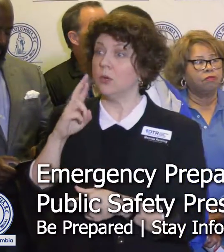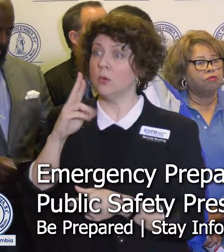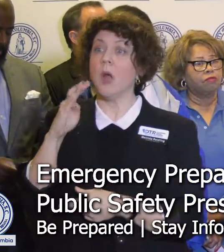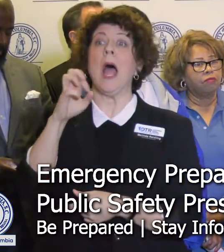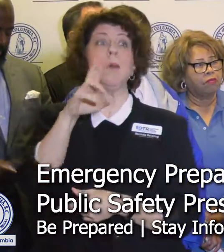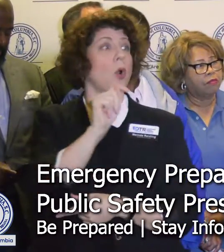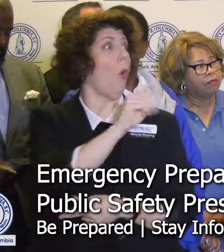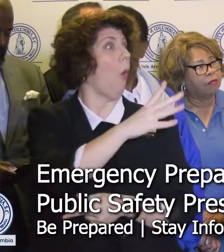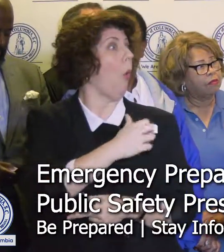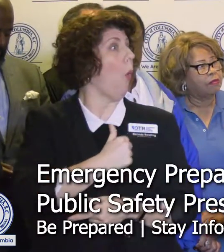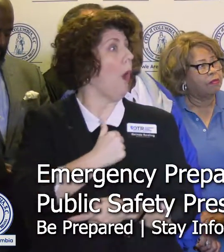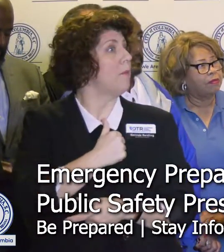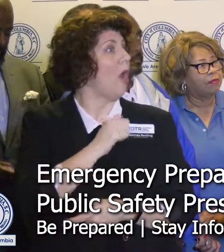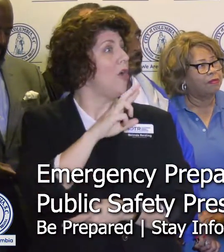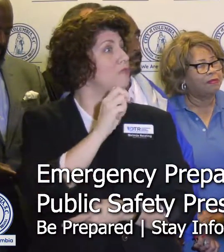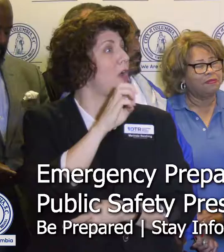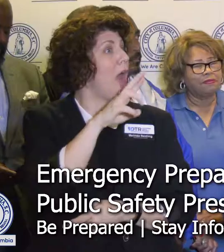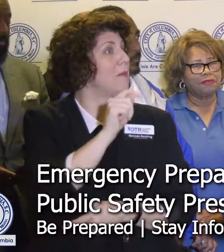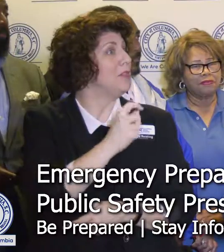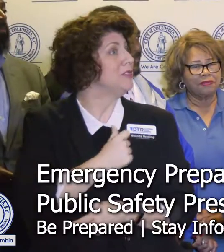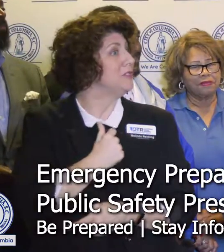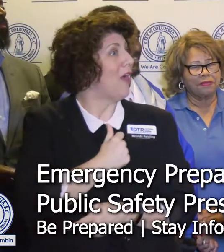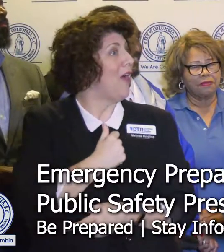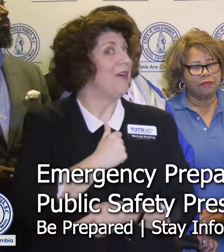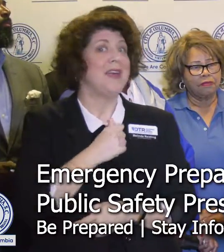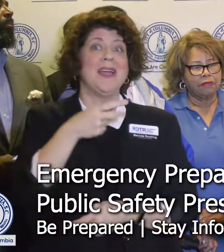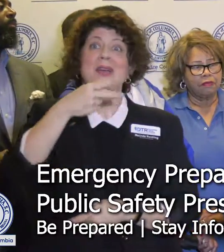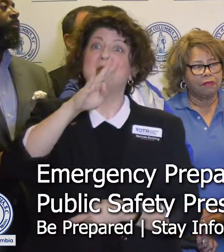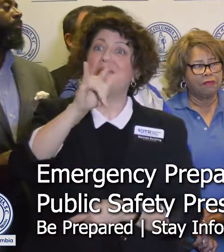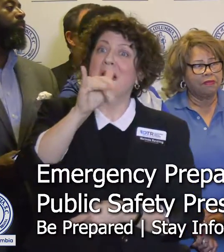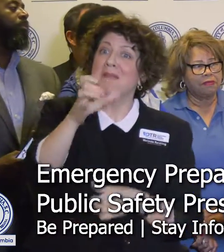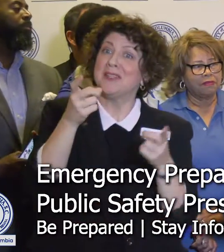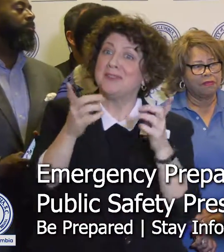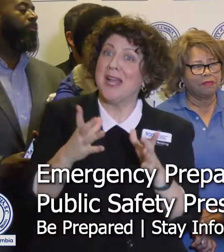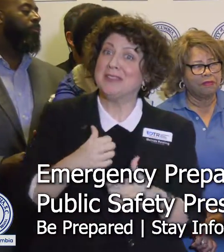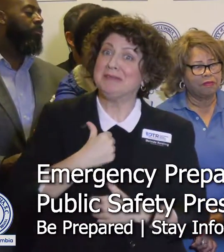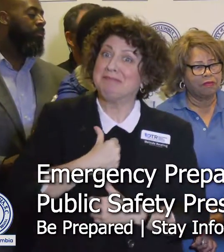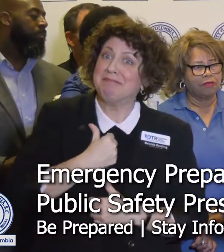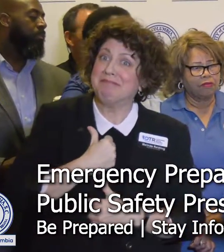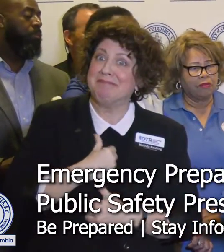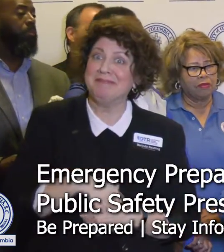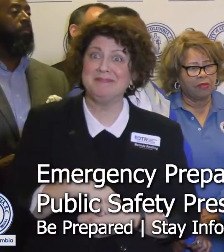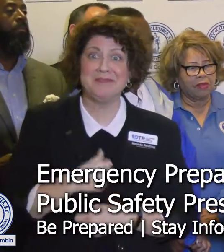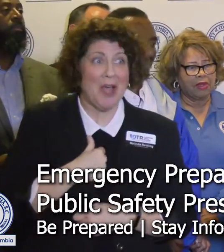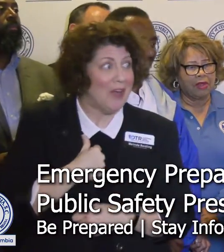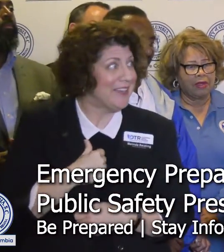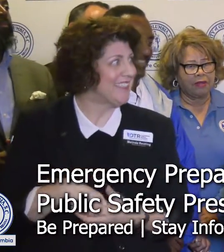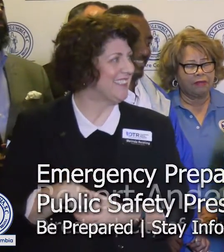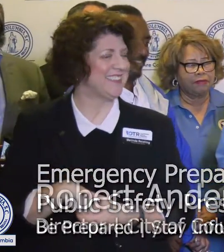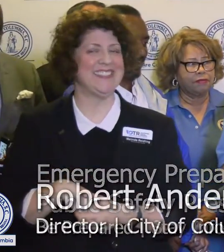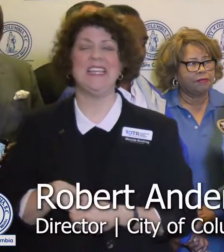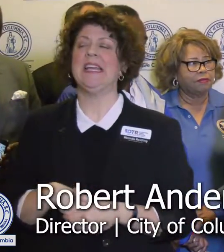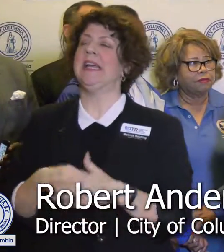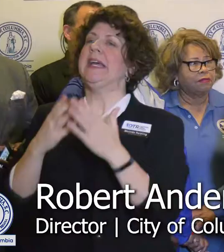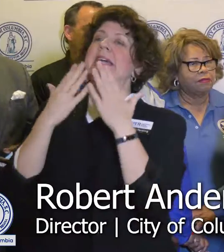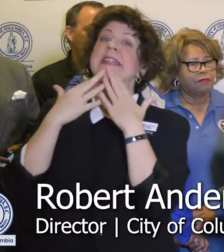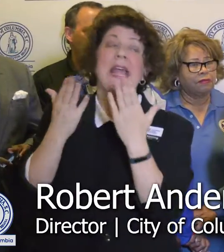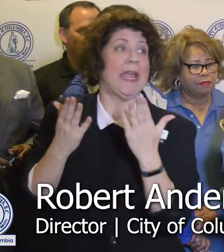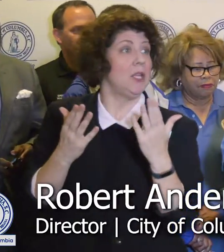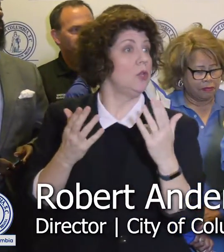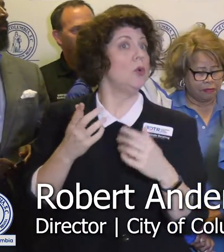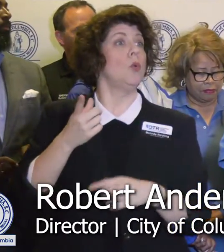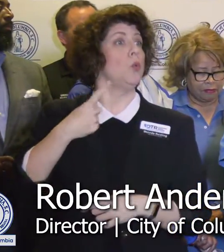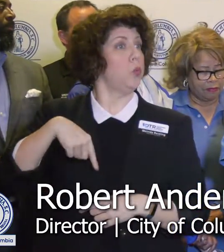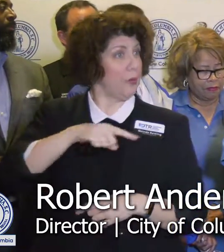I'm sorry, Robert Anderson. I apologize, Robert. Director of Public Works, I apologize. Sorry, bro. That's fine. Thank you. We're